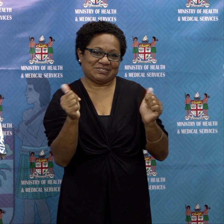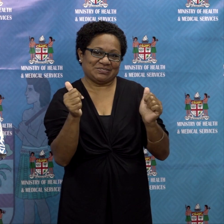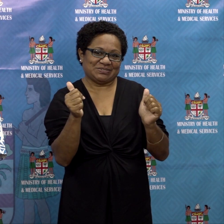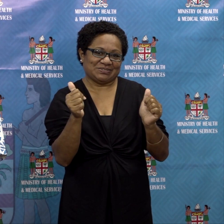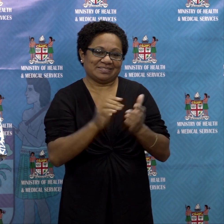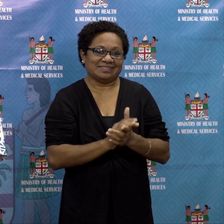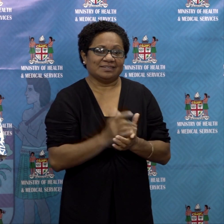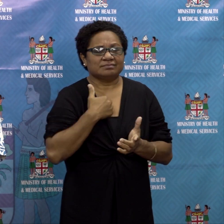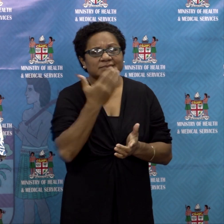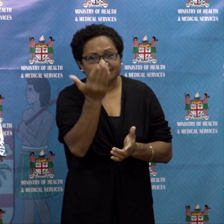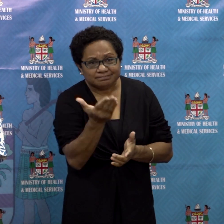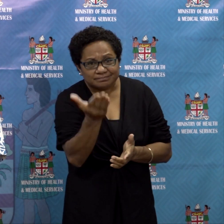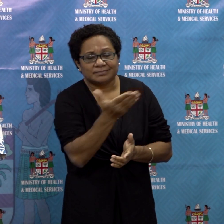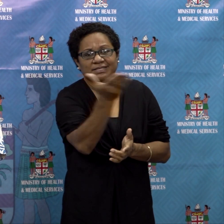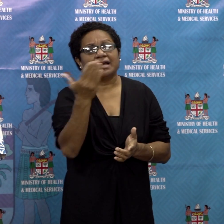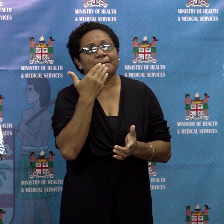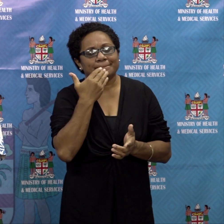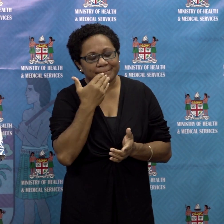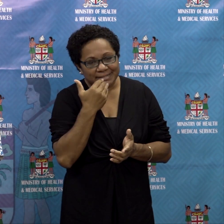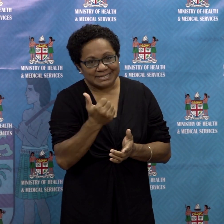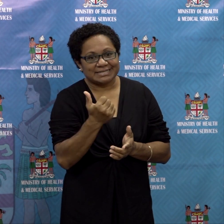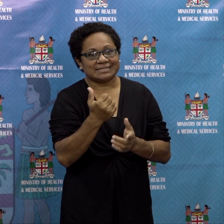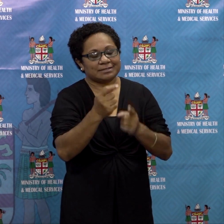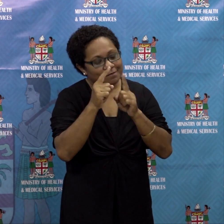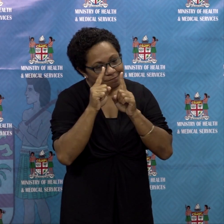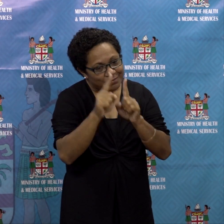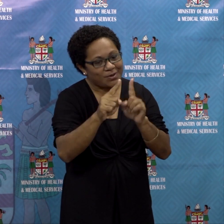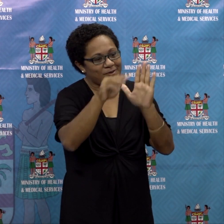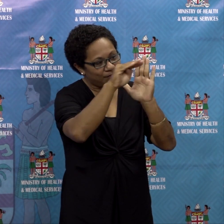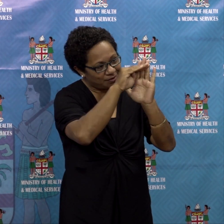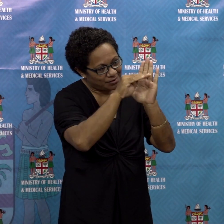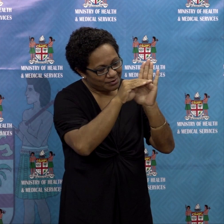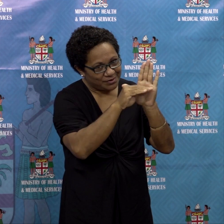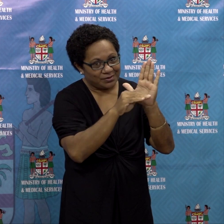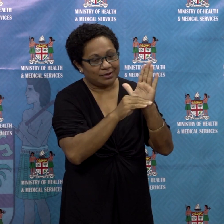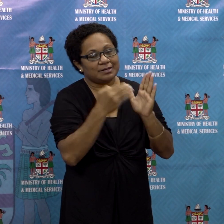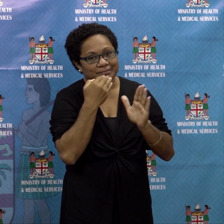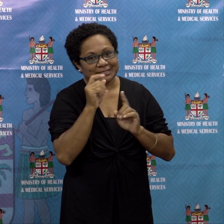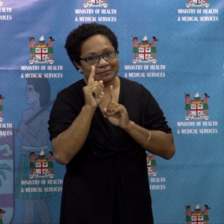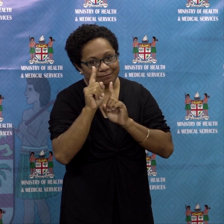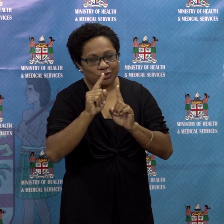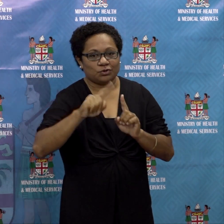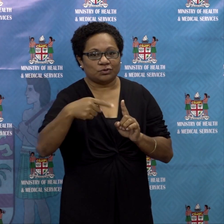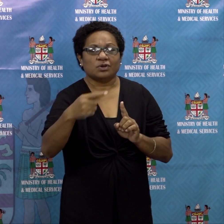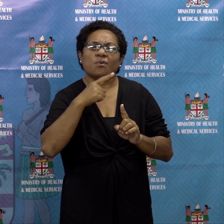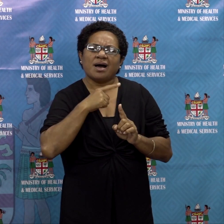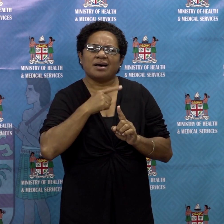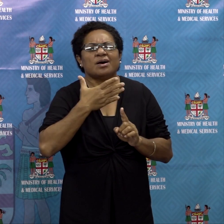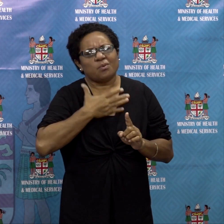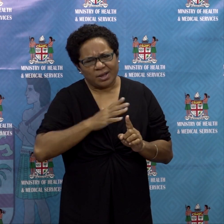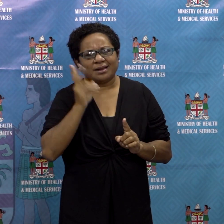I want to urge all Fijians to stay the course and follow the practices that are necessary to contain this outbreak and get us back to